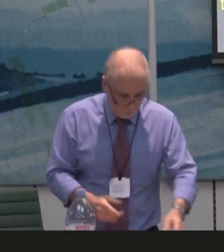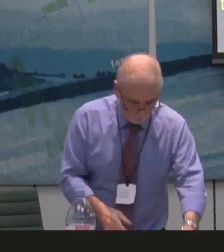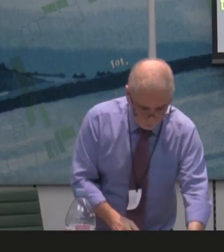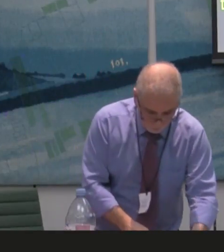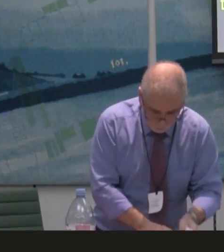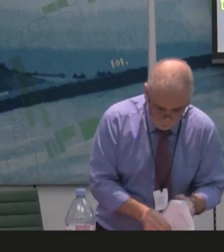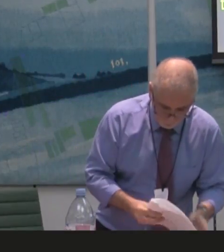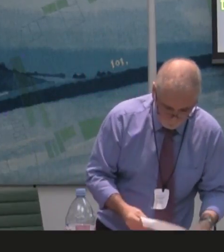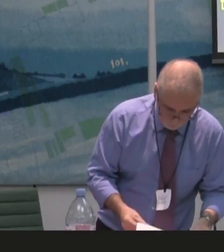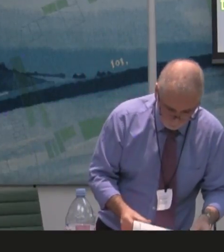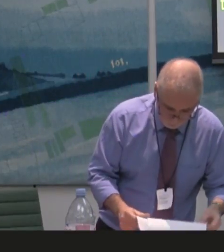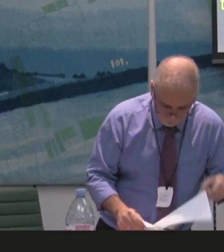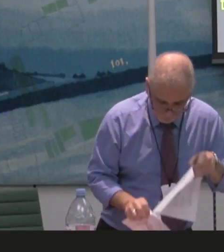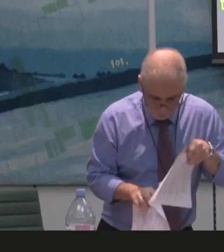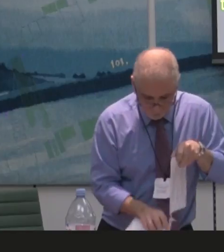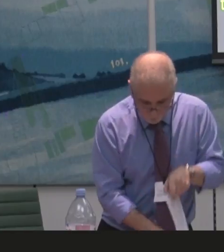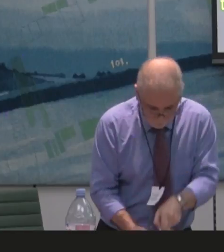and it is untenable.